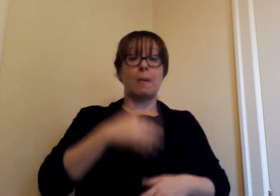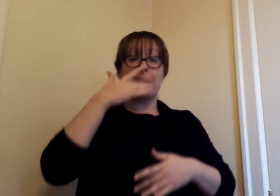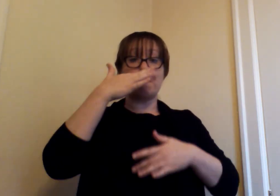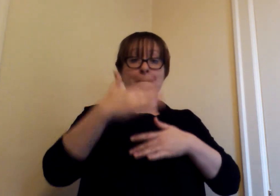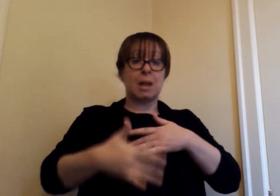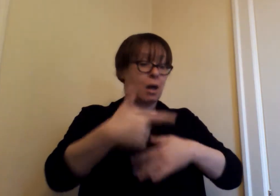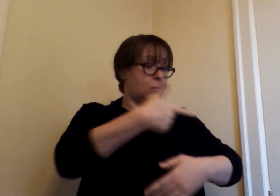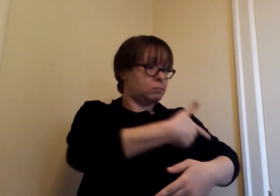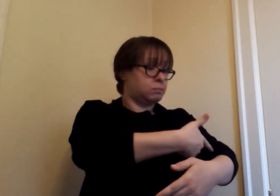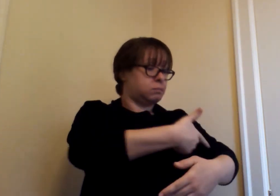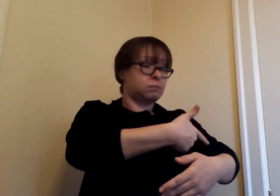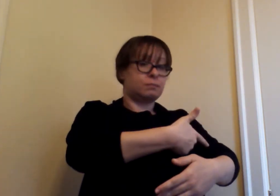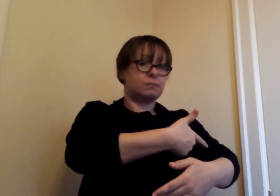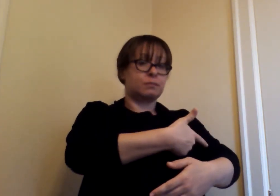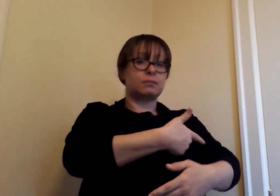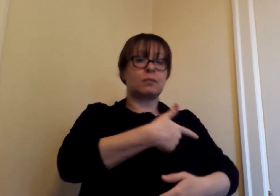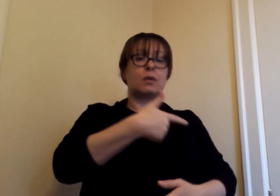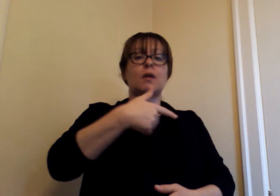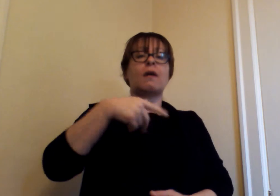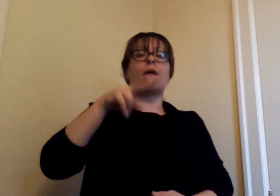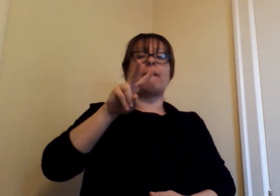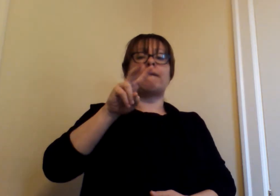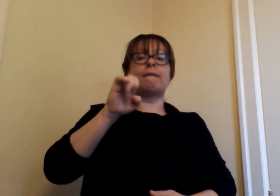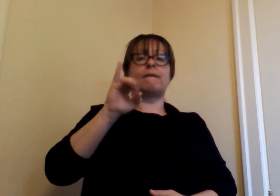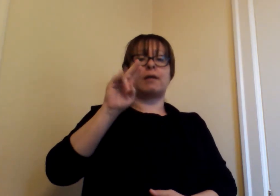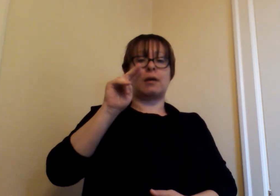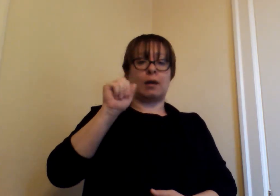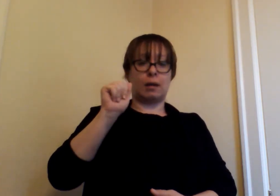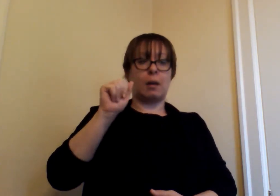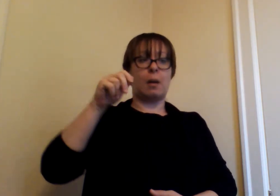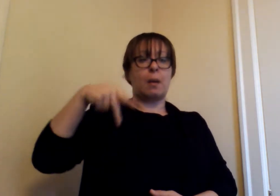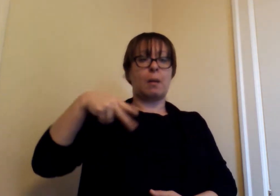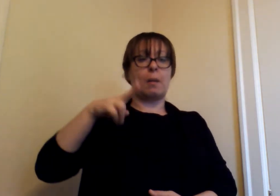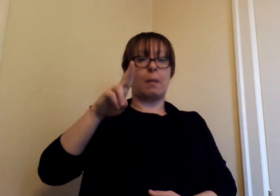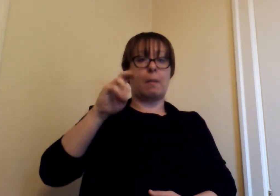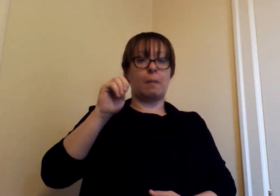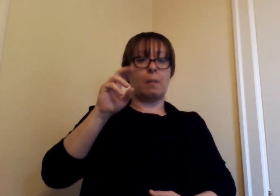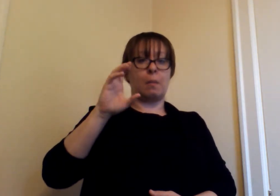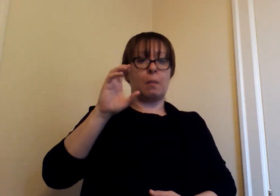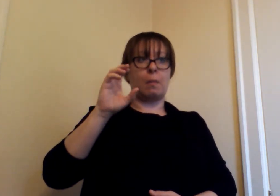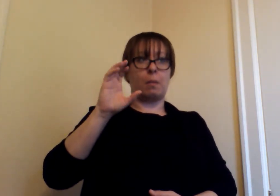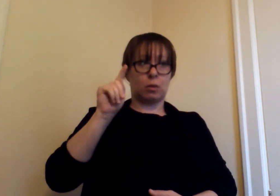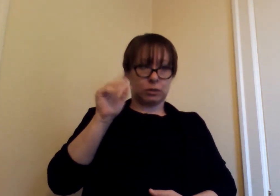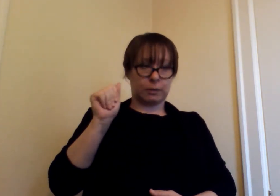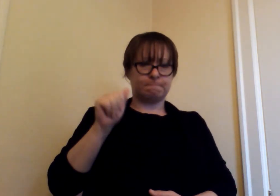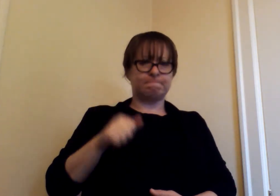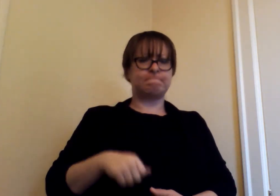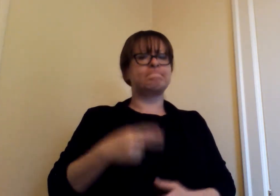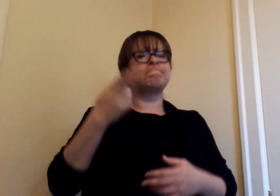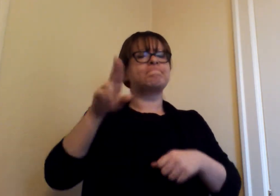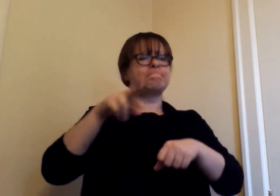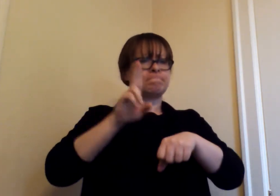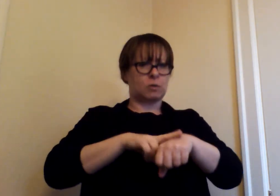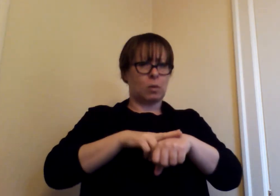setting. Common, but also complex, requiring knowledge and skill to assure the accuracy and integrity of the samples